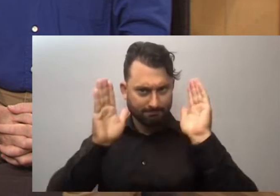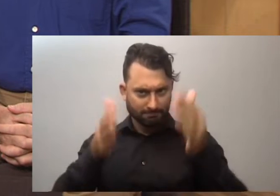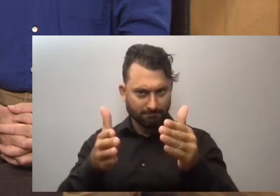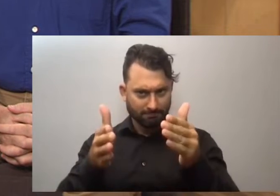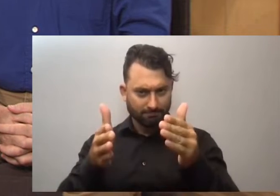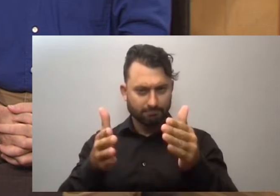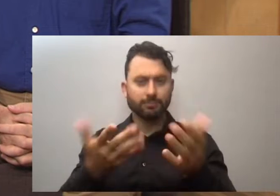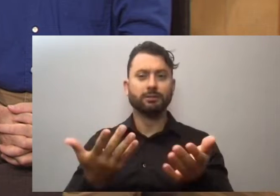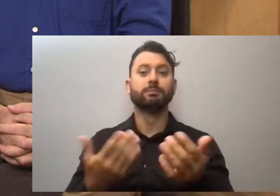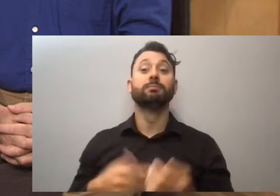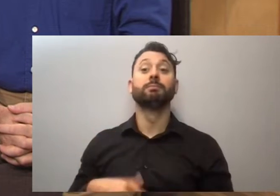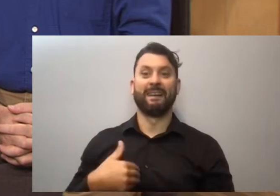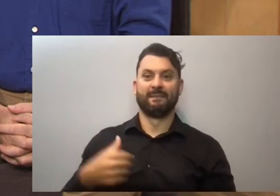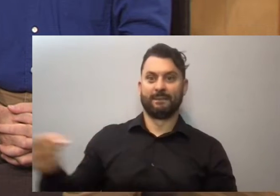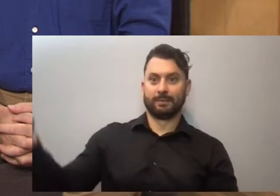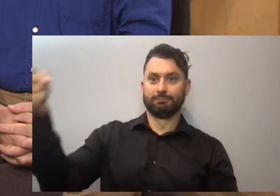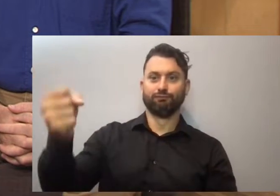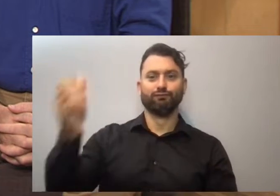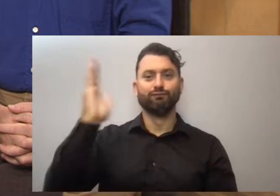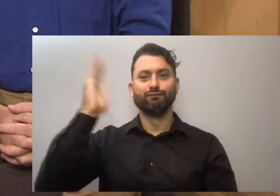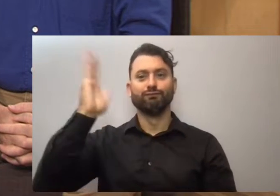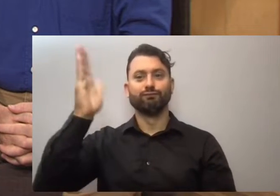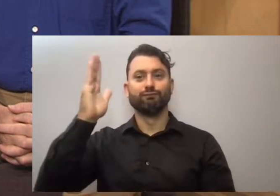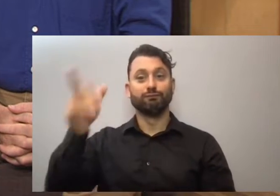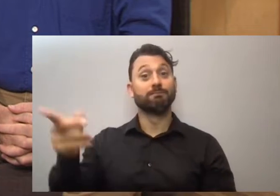and we have a special guest.